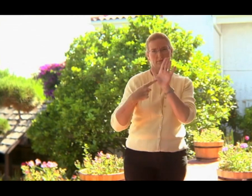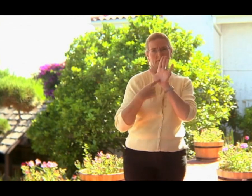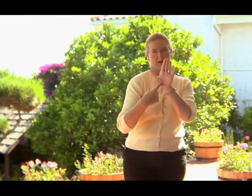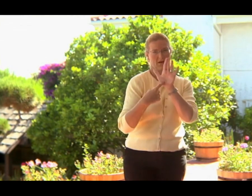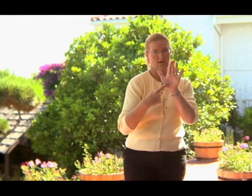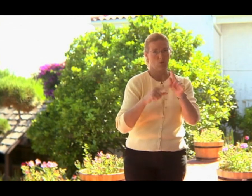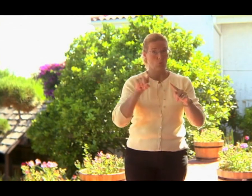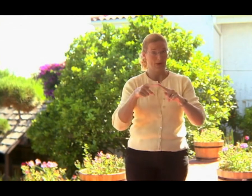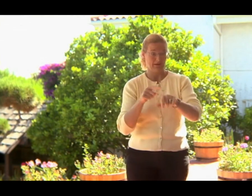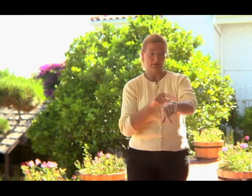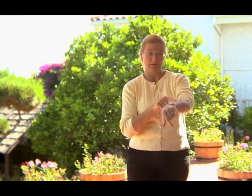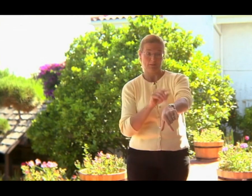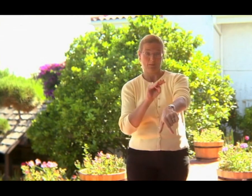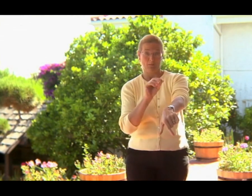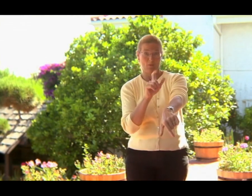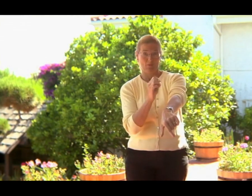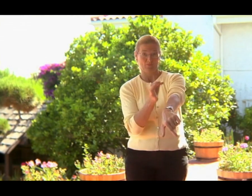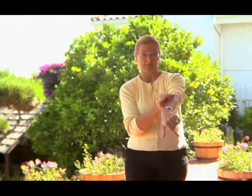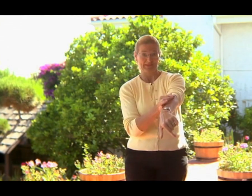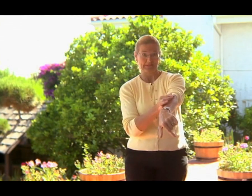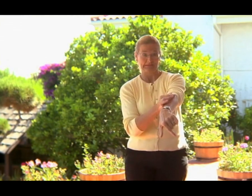mole's cells are changing.